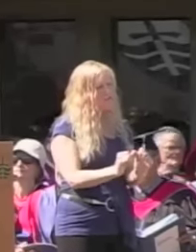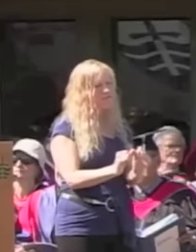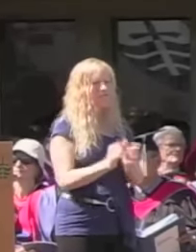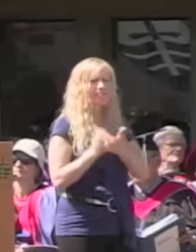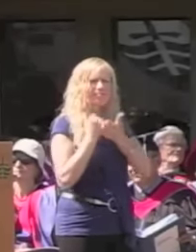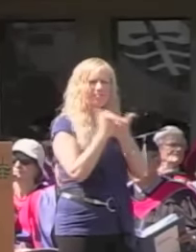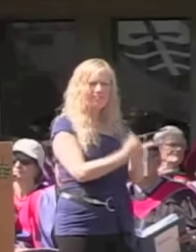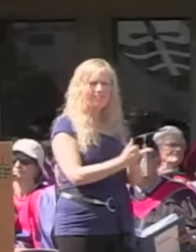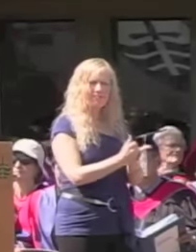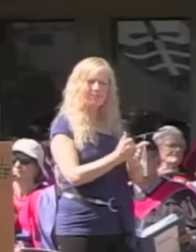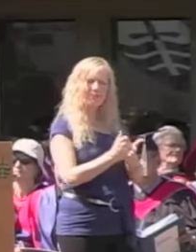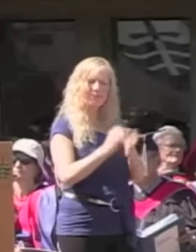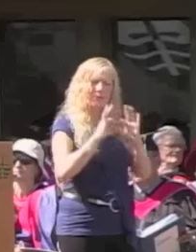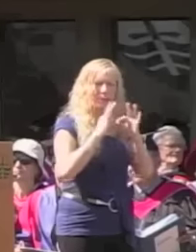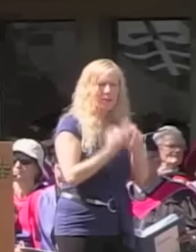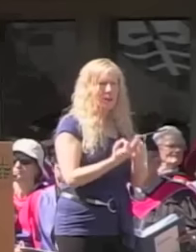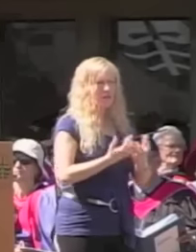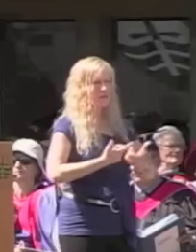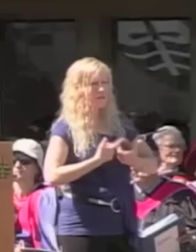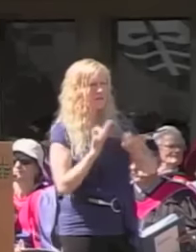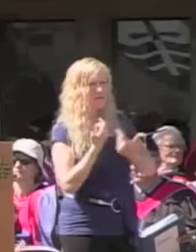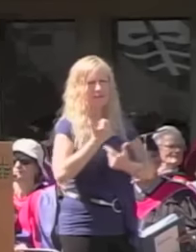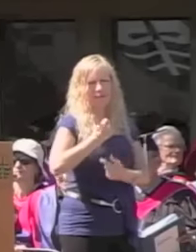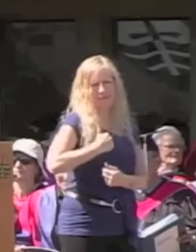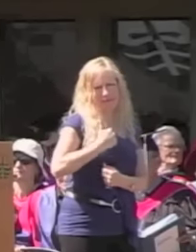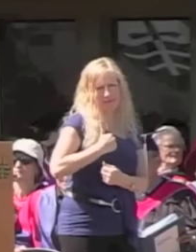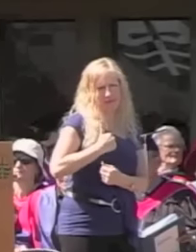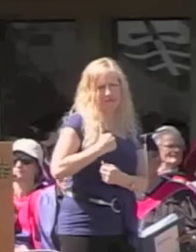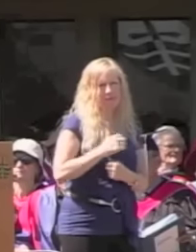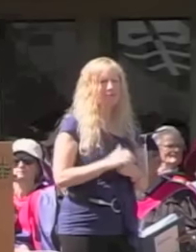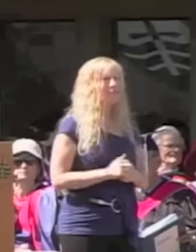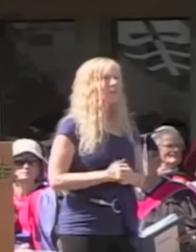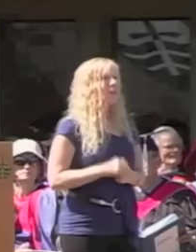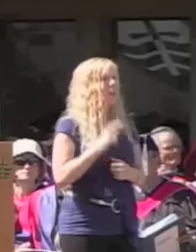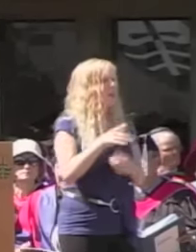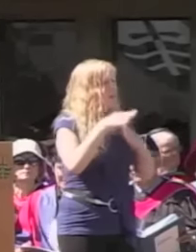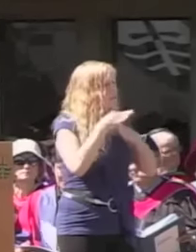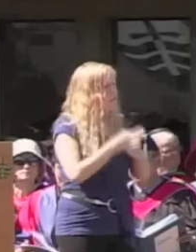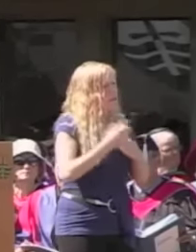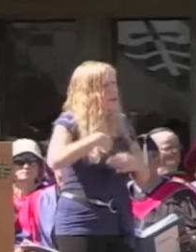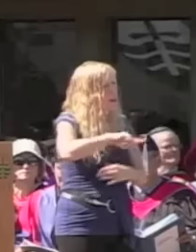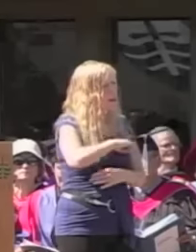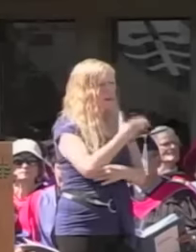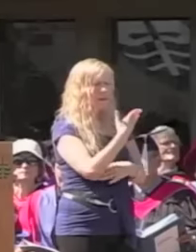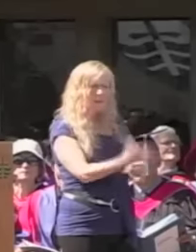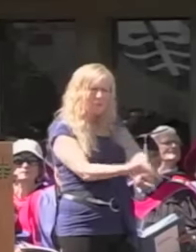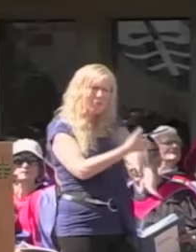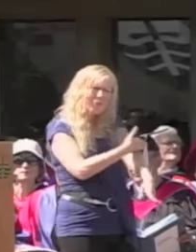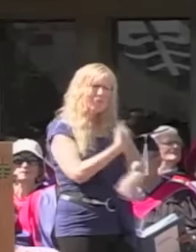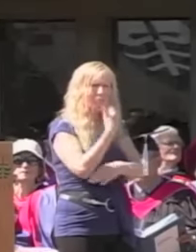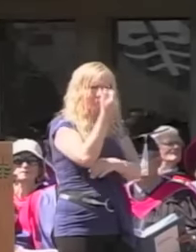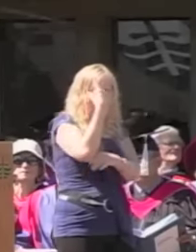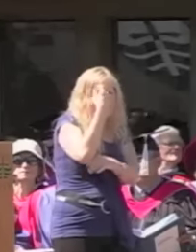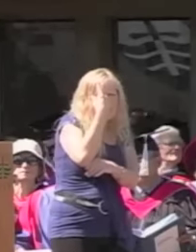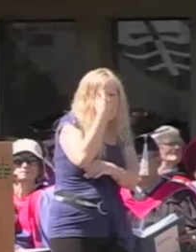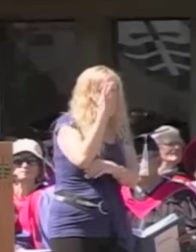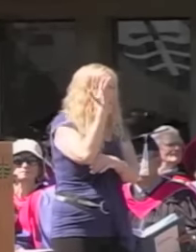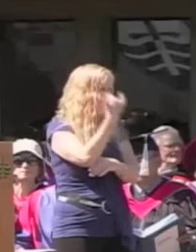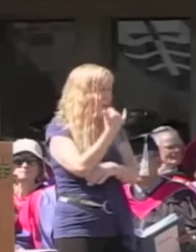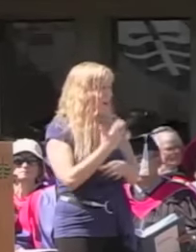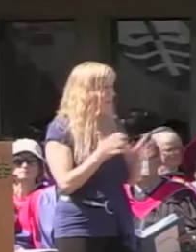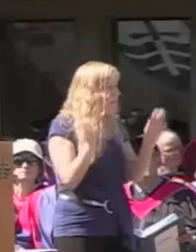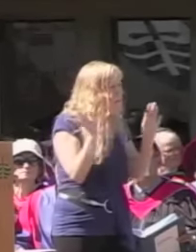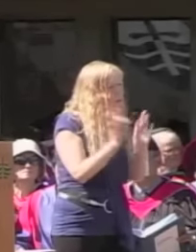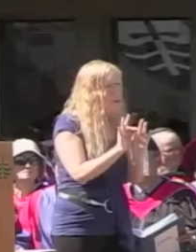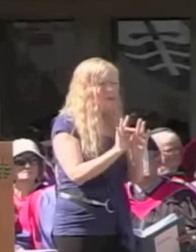the lives of Canadians. He has guided us to a better understanding of why it is so important that